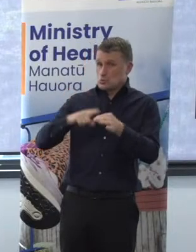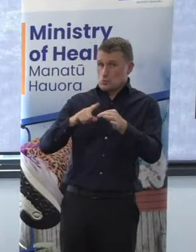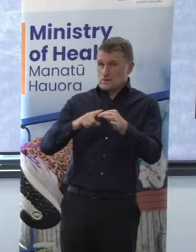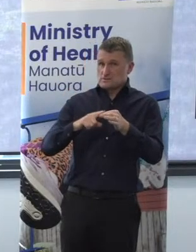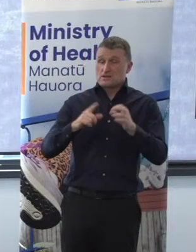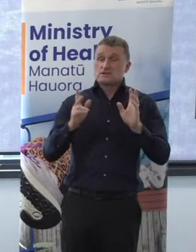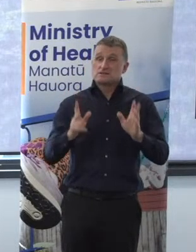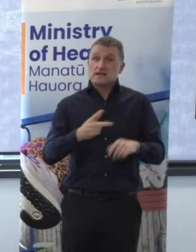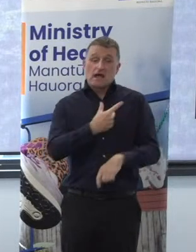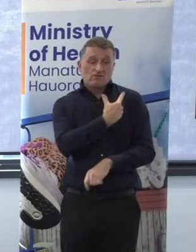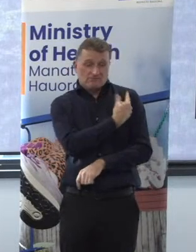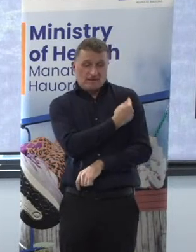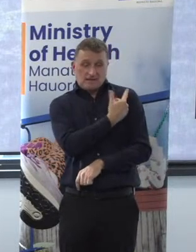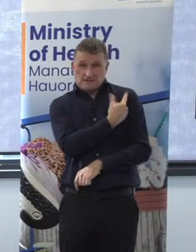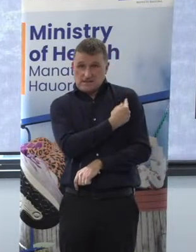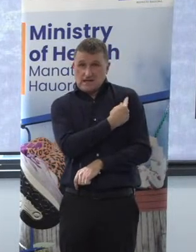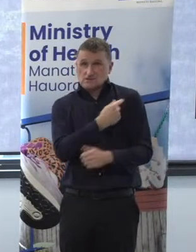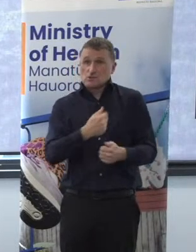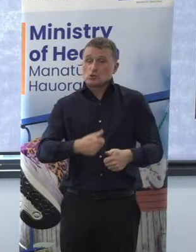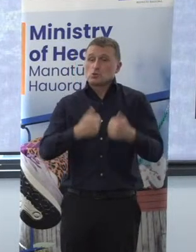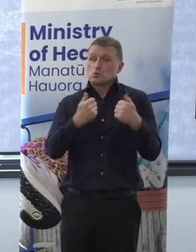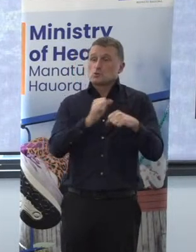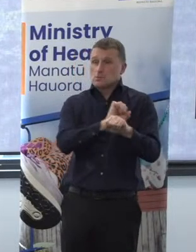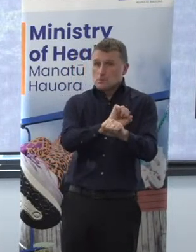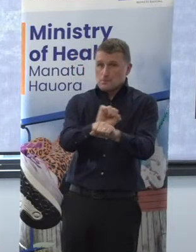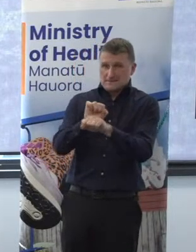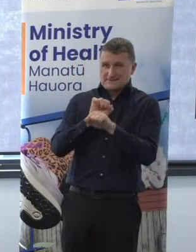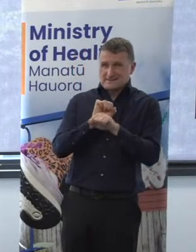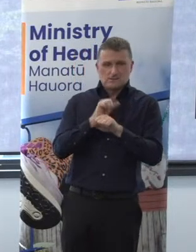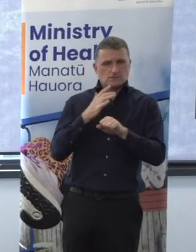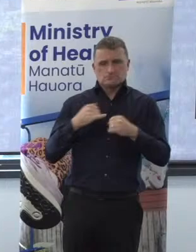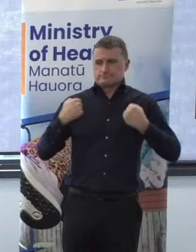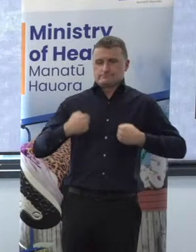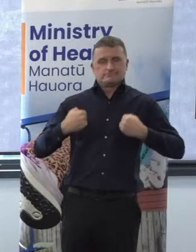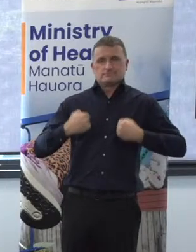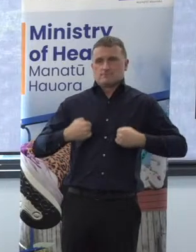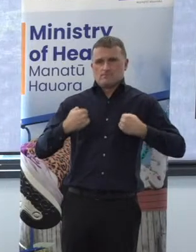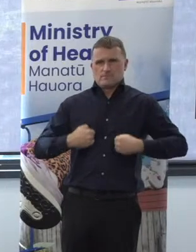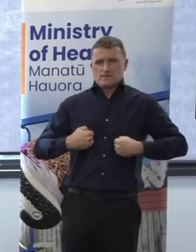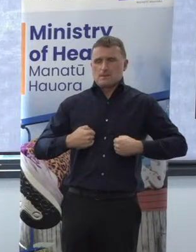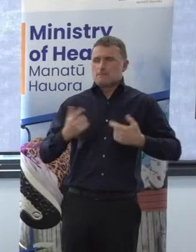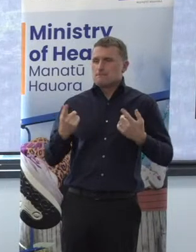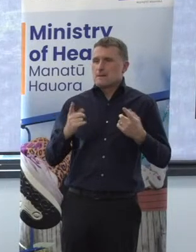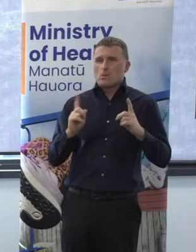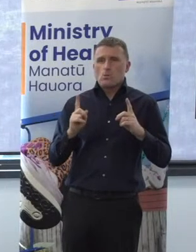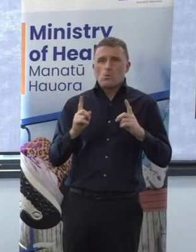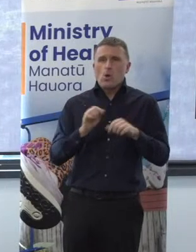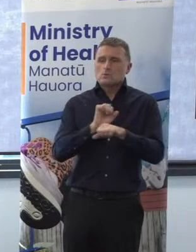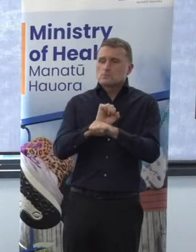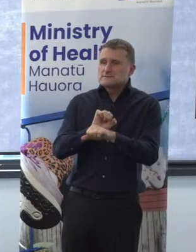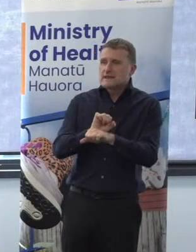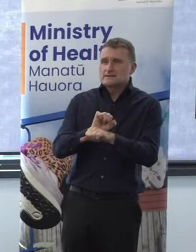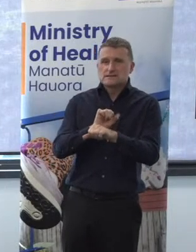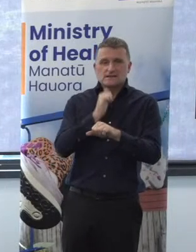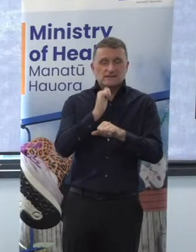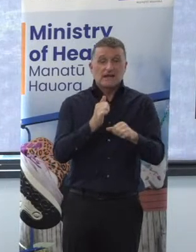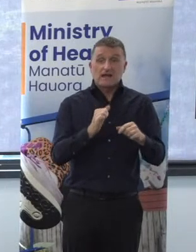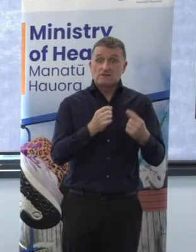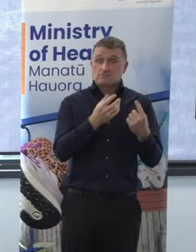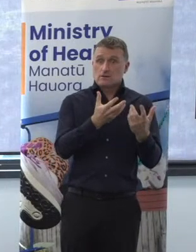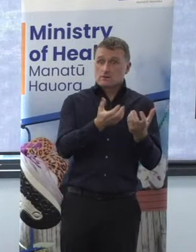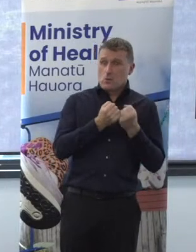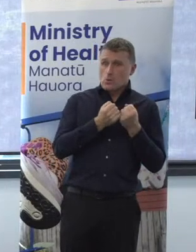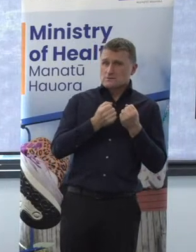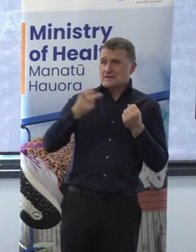really good protection against severe disease. Just what the level of protection is against getting new infections, we're not that